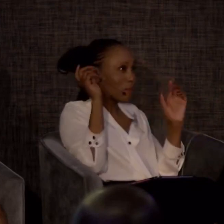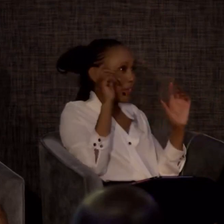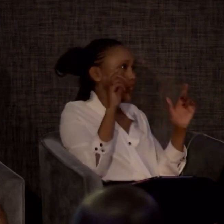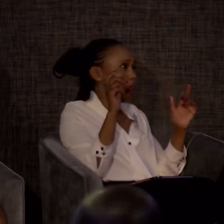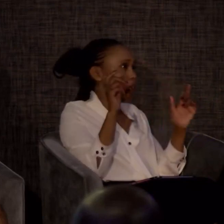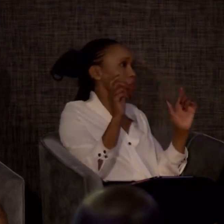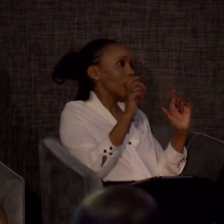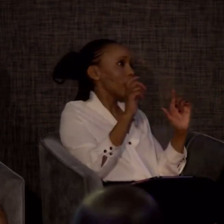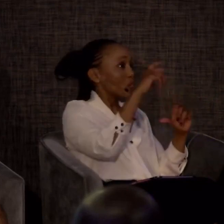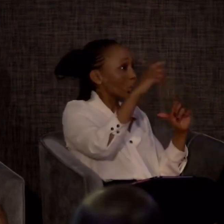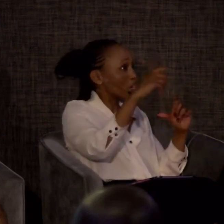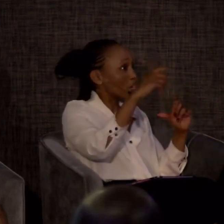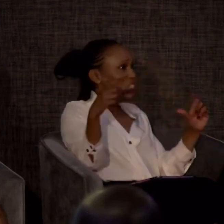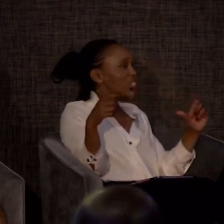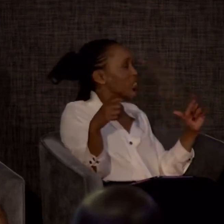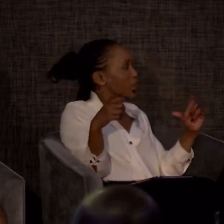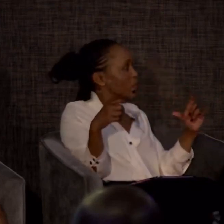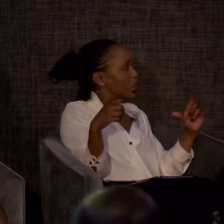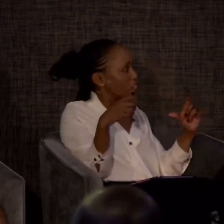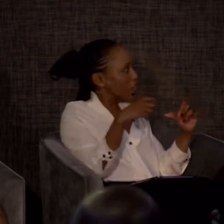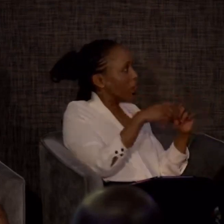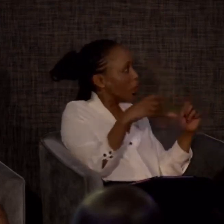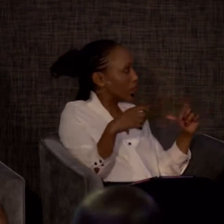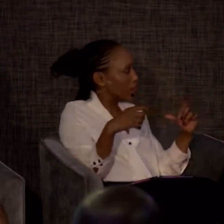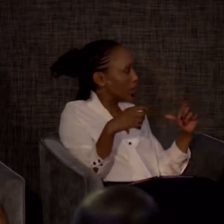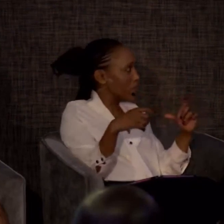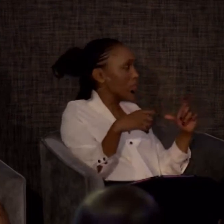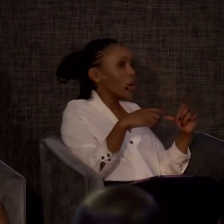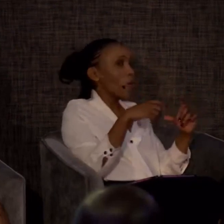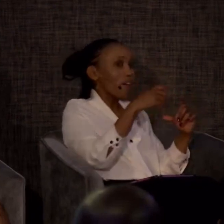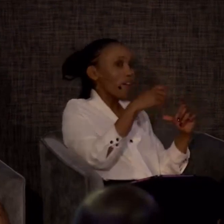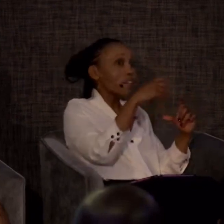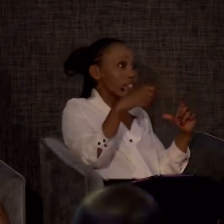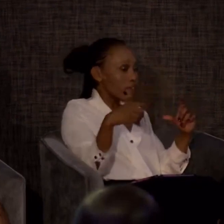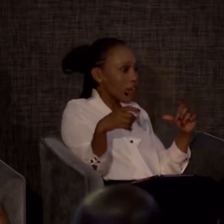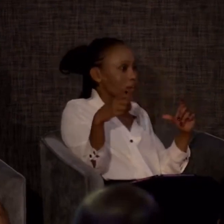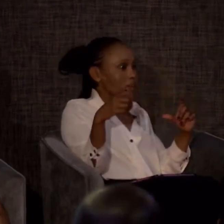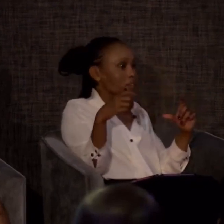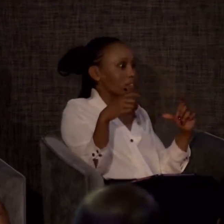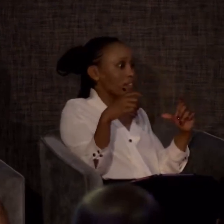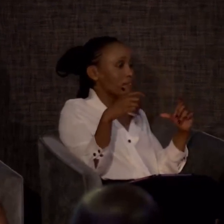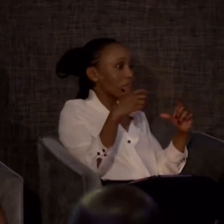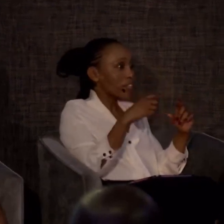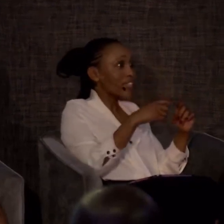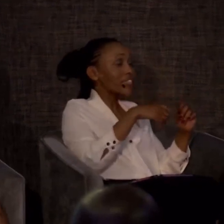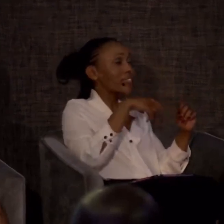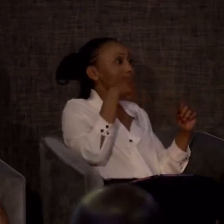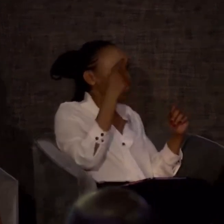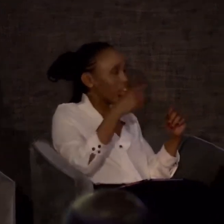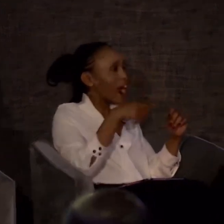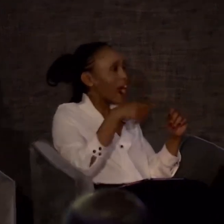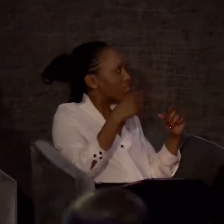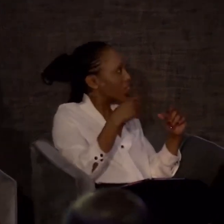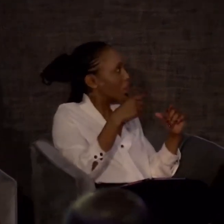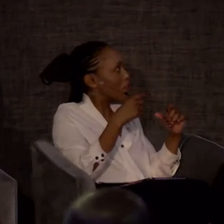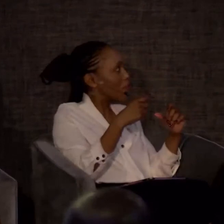Dalla Omar Institute, was looking into the skills mismatch at local government. One of the things they found is that, in fact, there is such